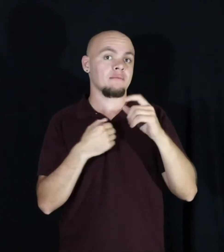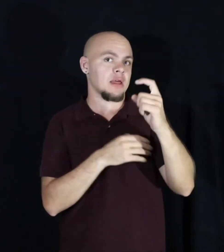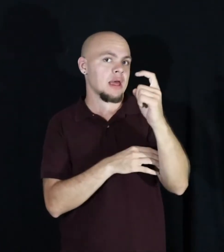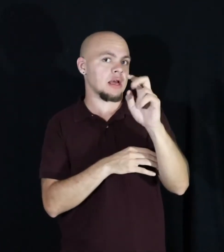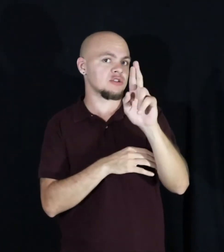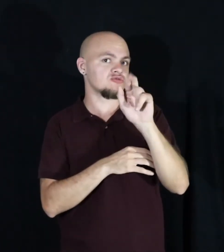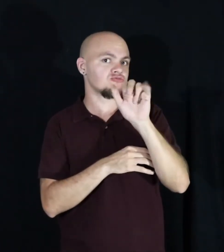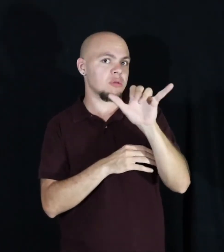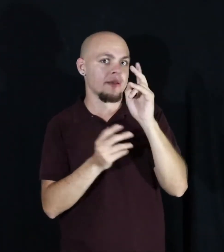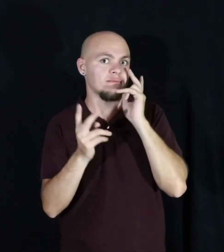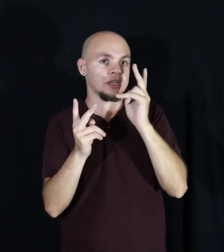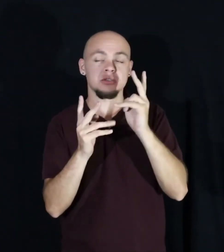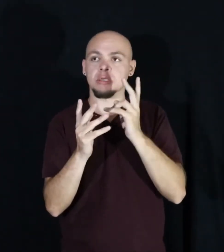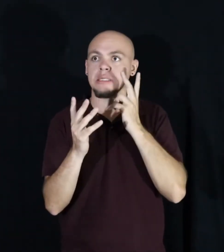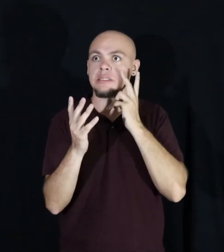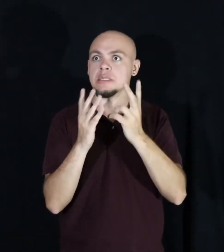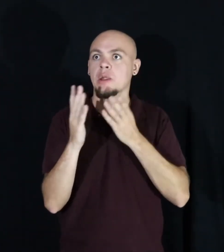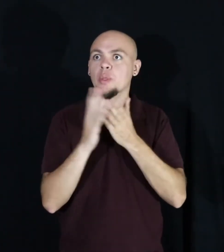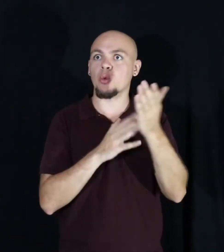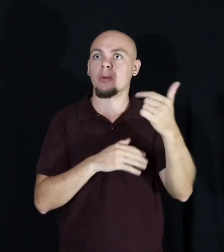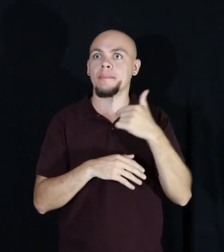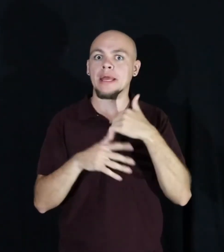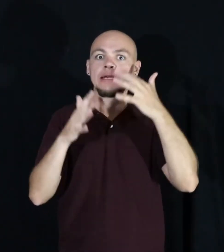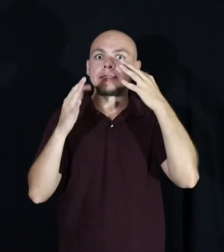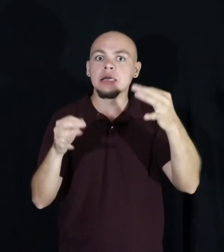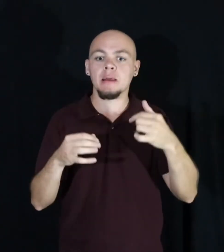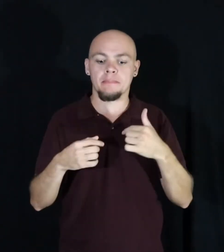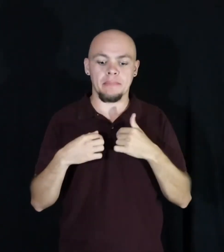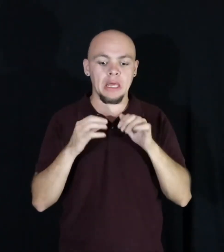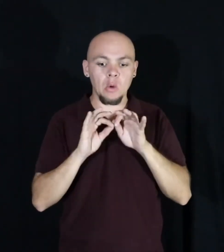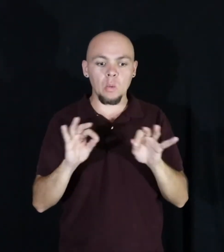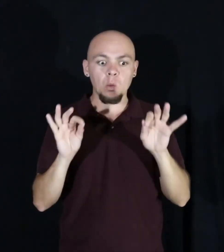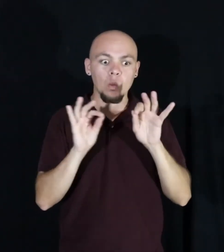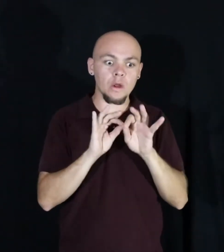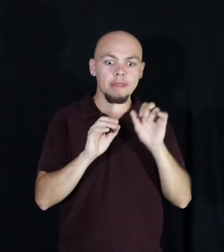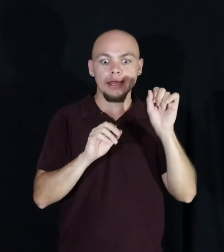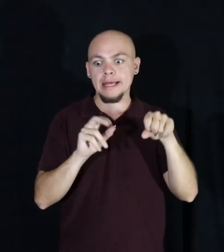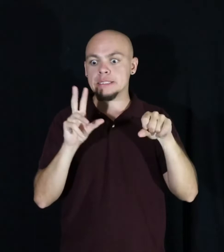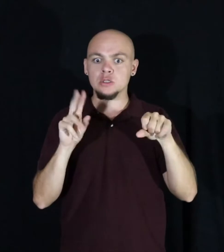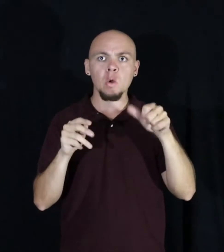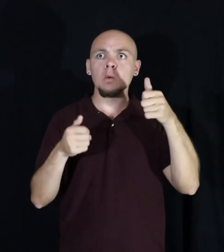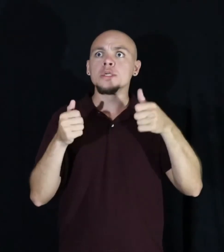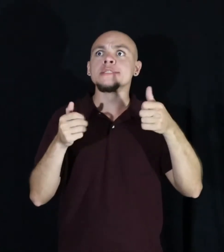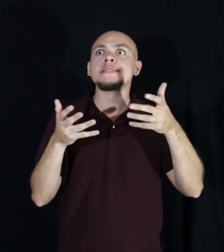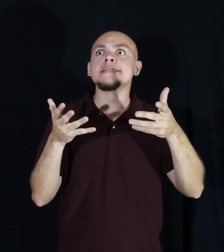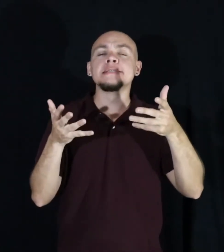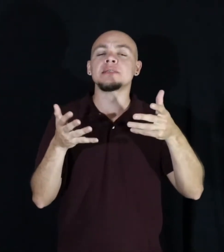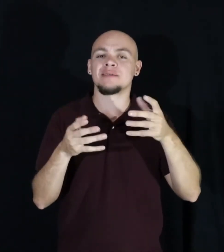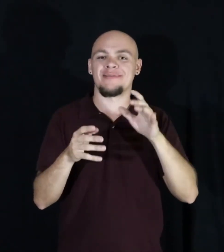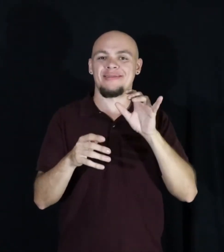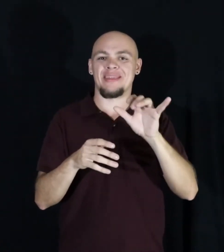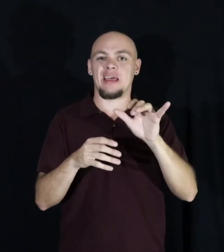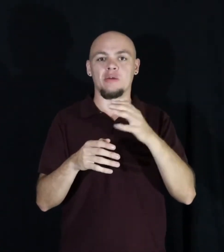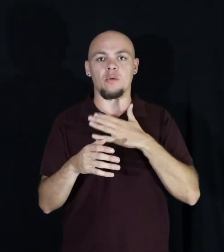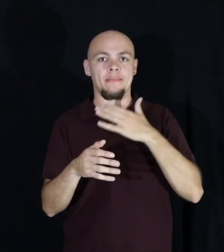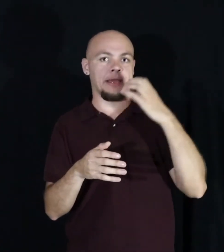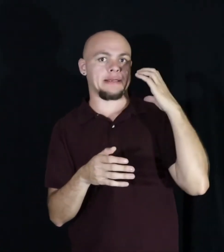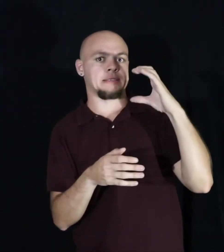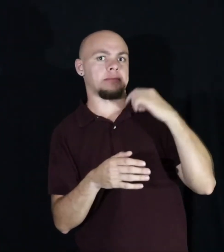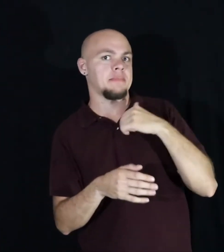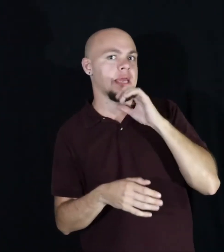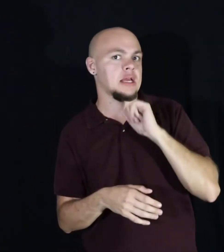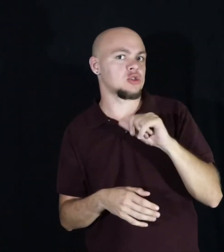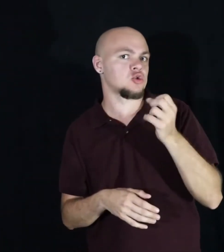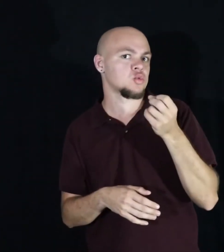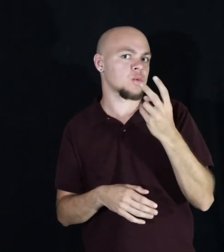vision and could see right through me and determine if I was worthy or not. A dialogue went like this one day with my cousin when I was 12 years